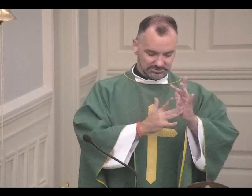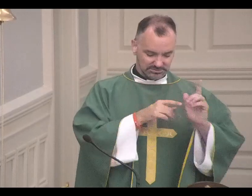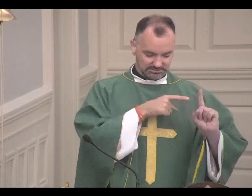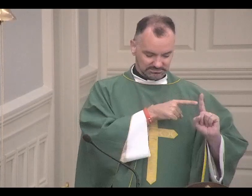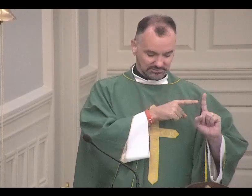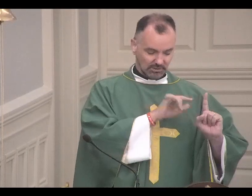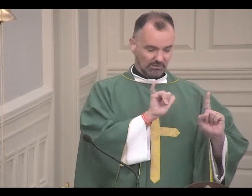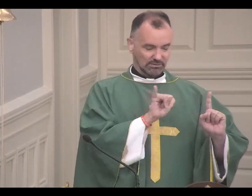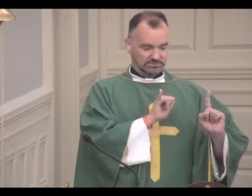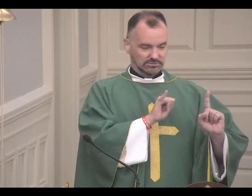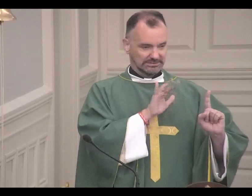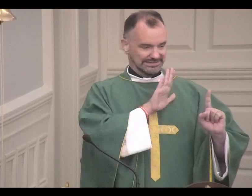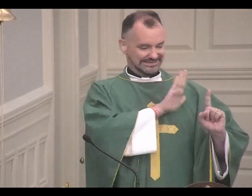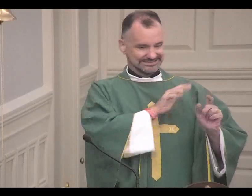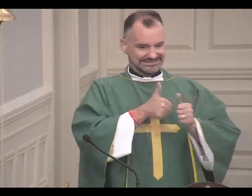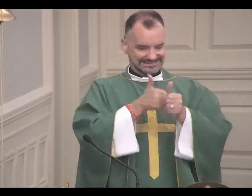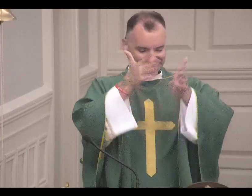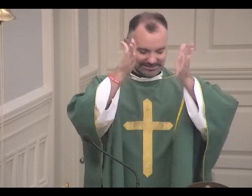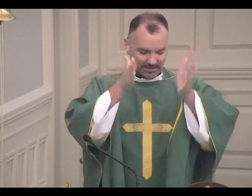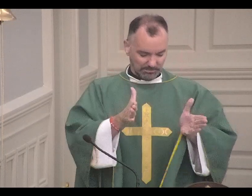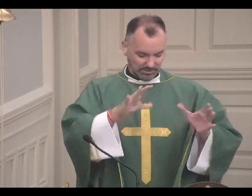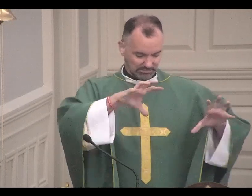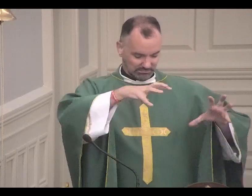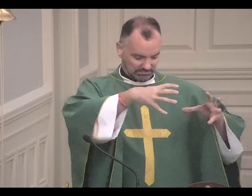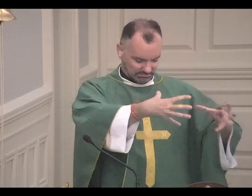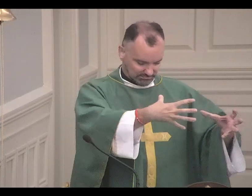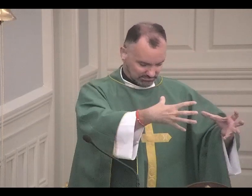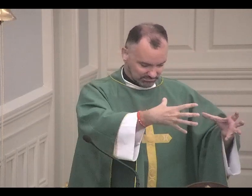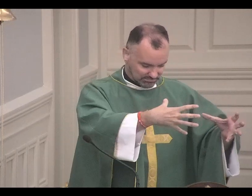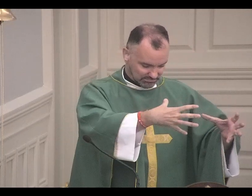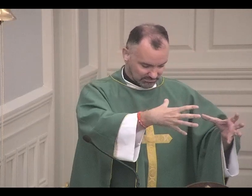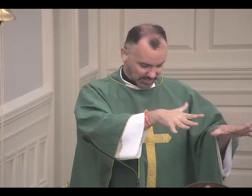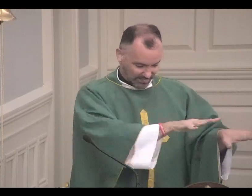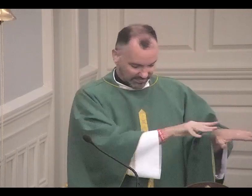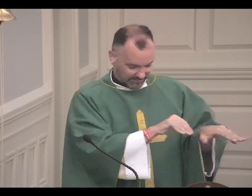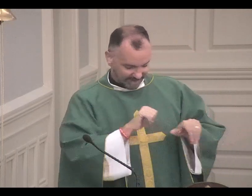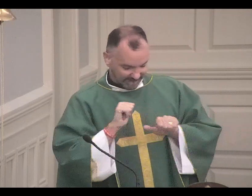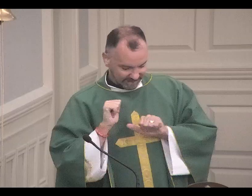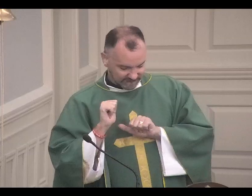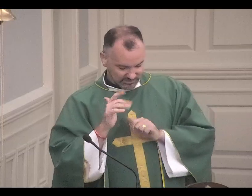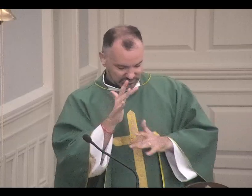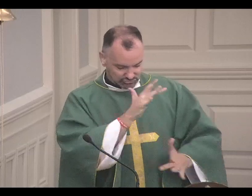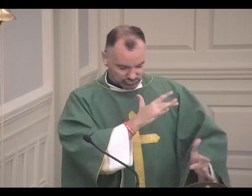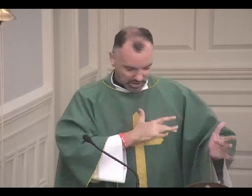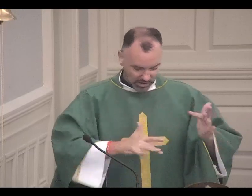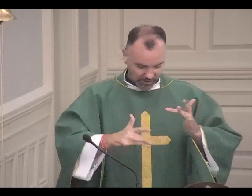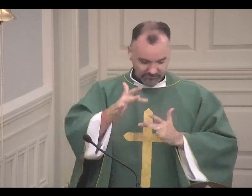Jesus and his disciples left from there and began a journey through